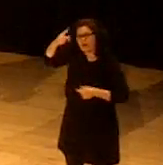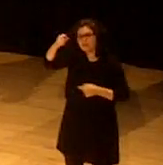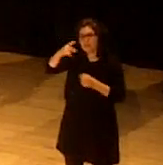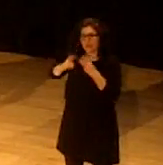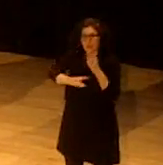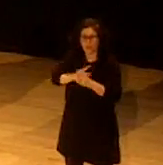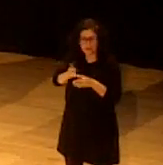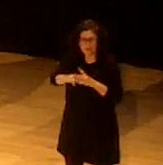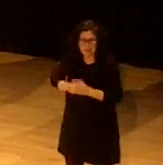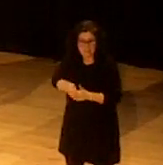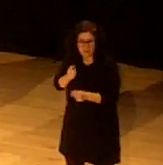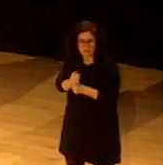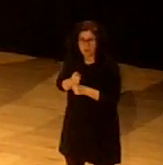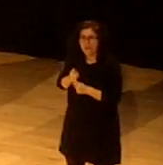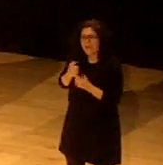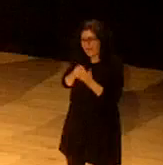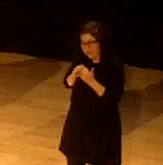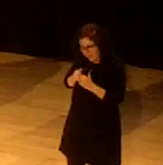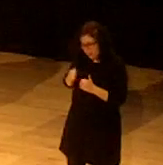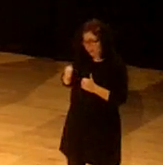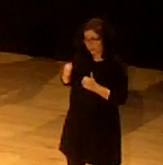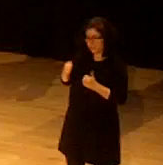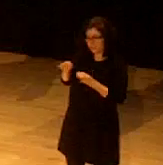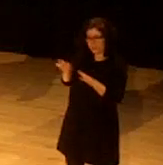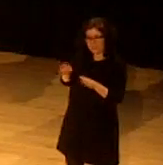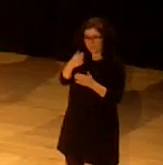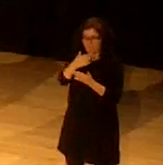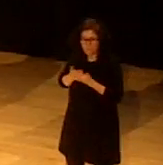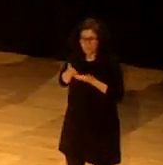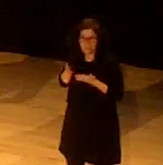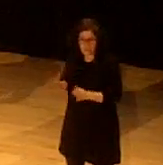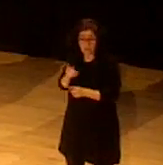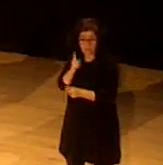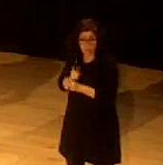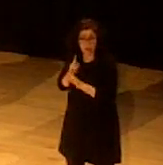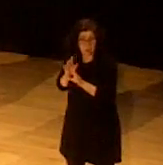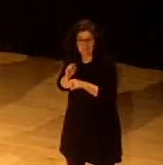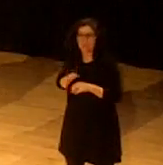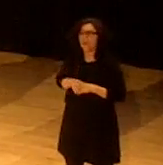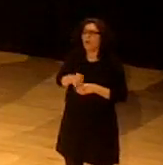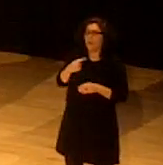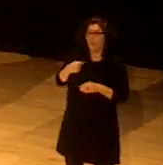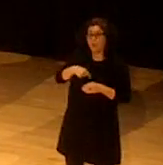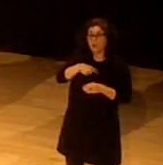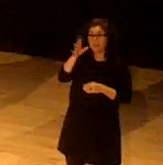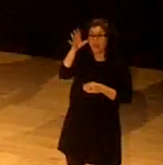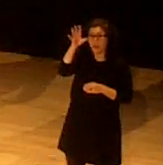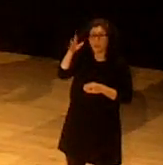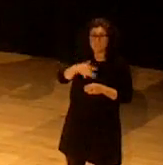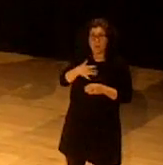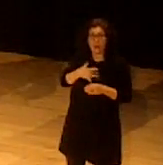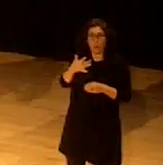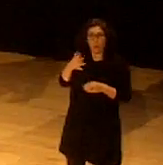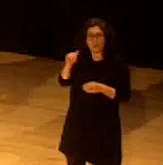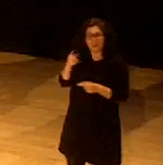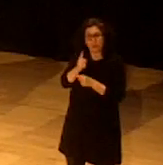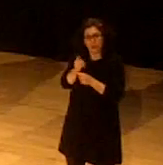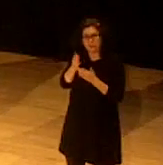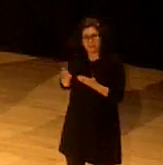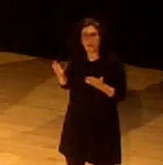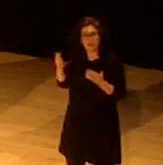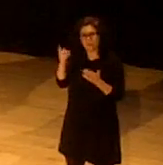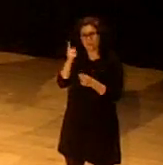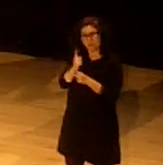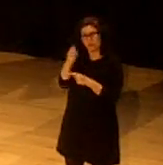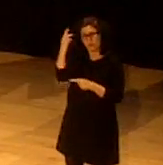stages what is required to be a decent person. As parents, we believe we are doing this for the right reasons. Then we extrapolate